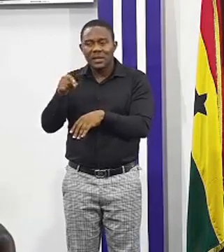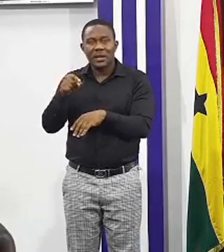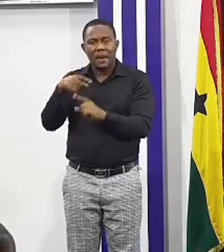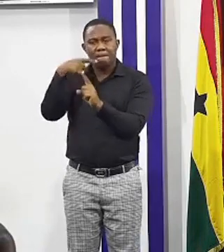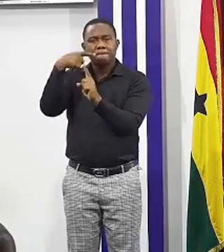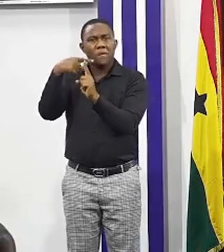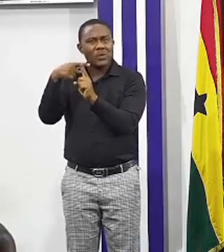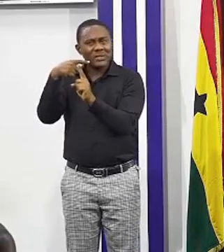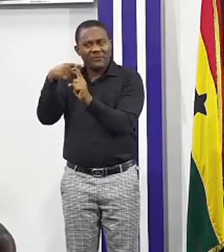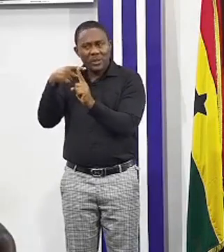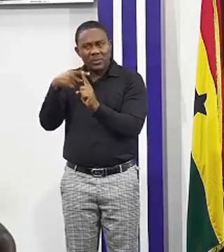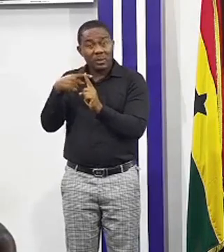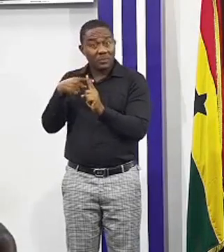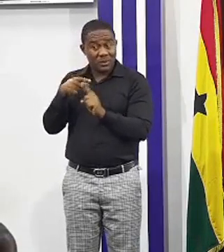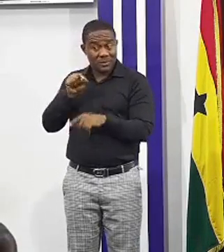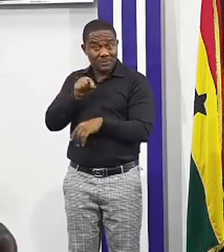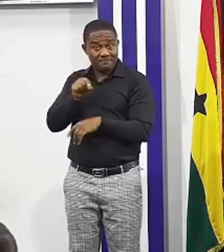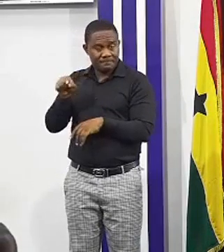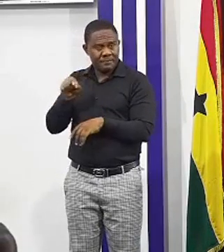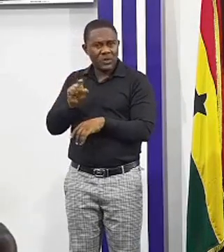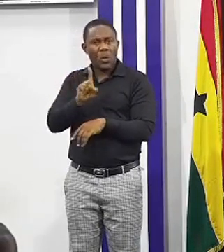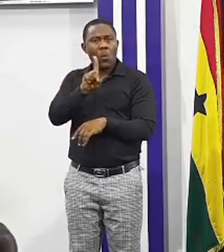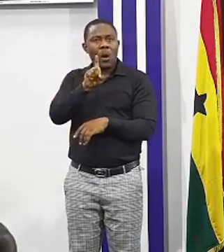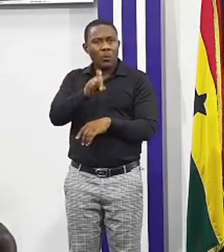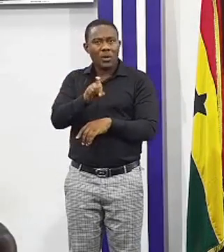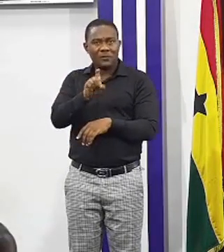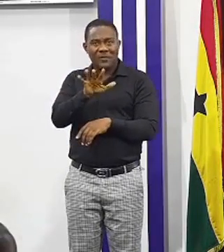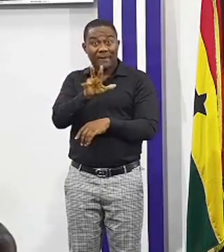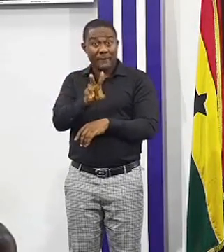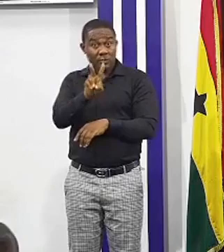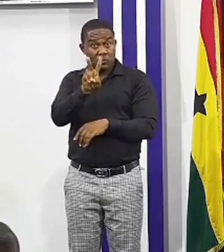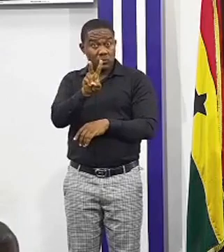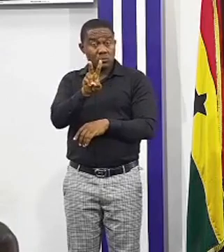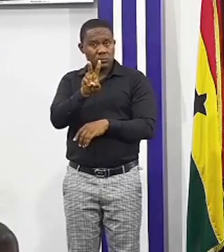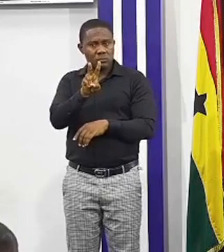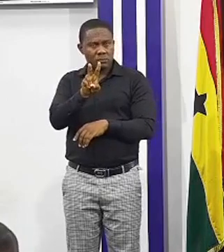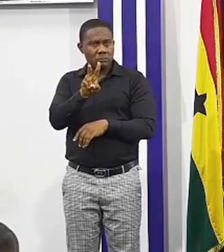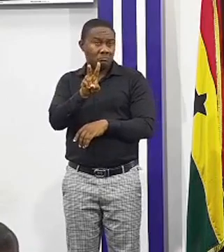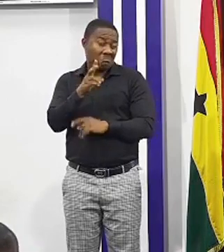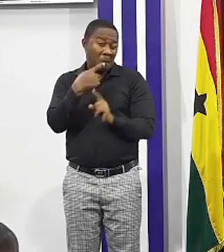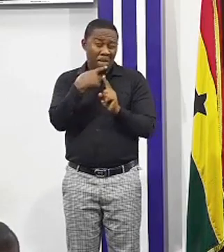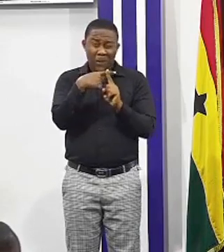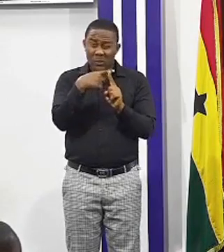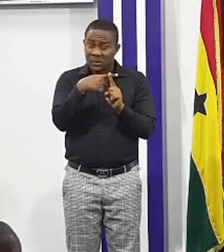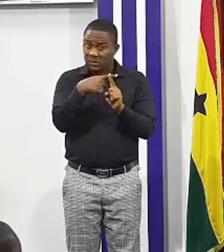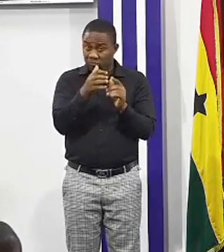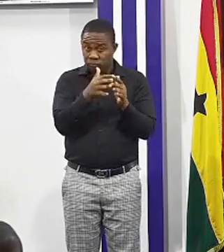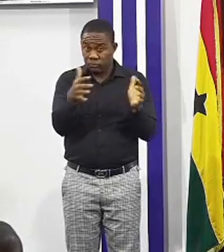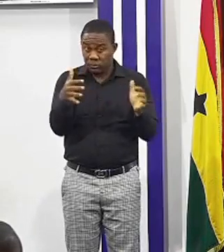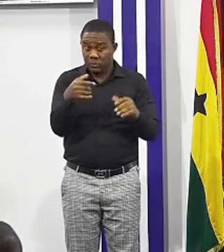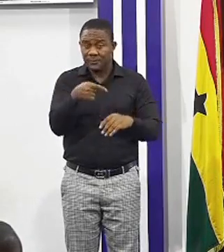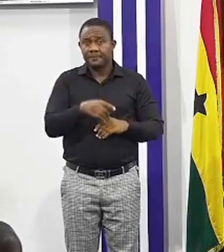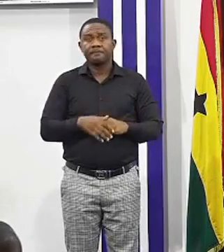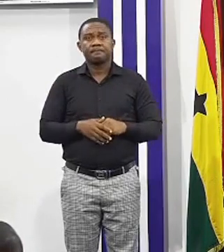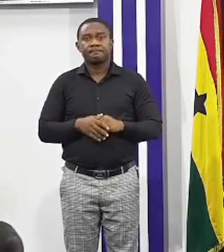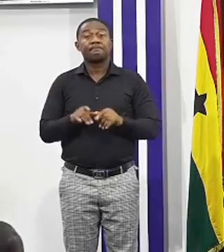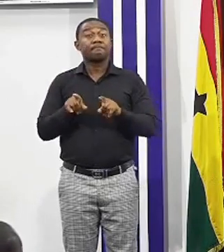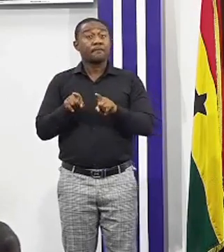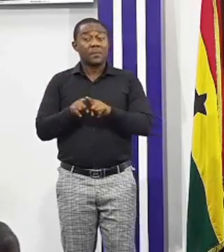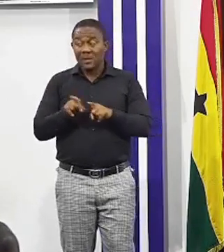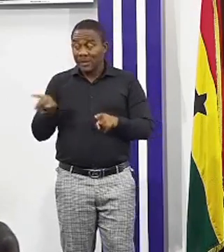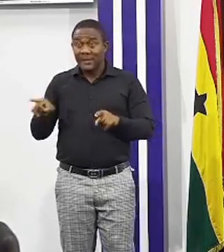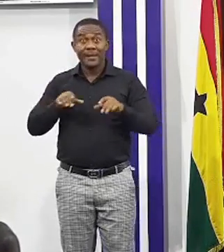among various cohorts, but 1.52 positivity rate. And the president